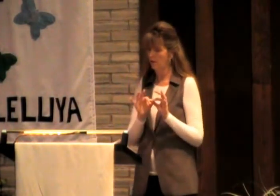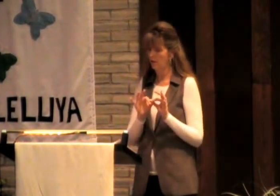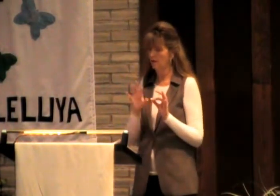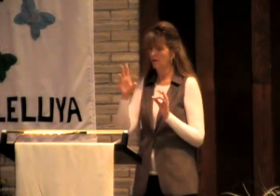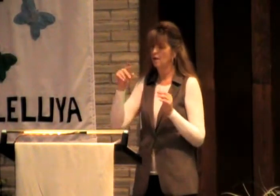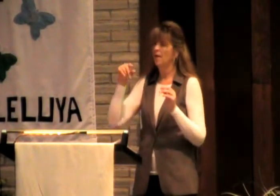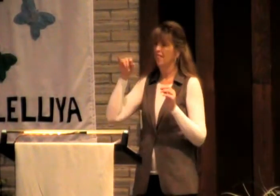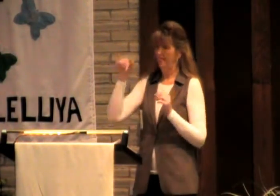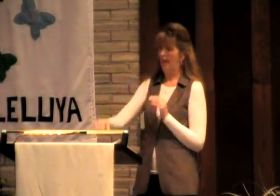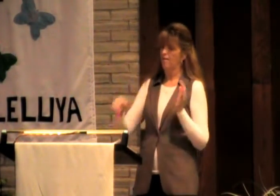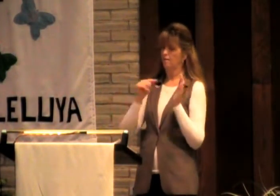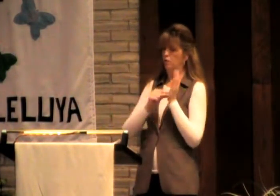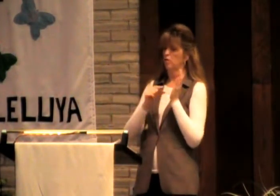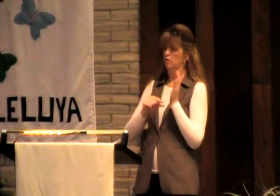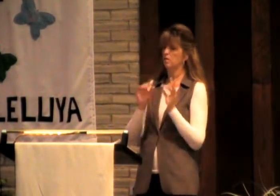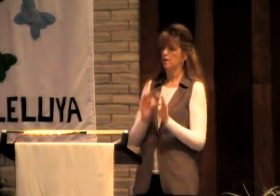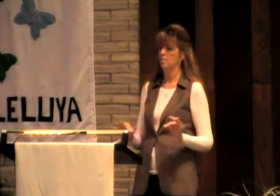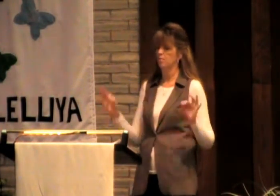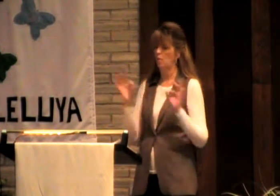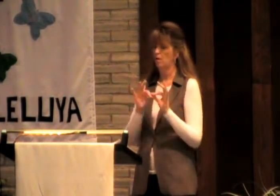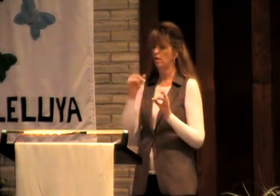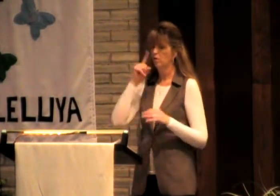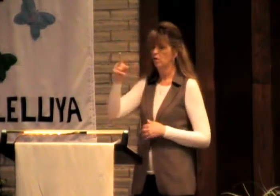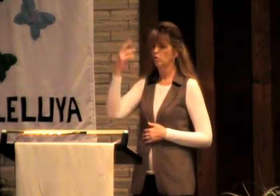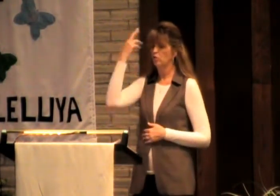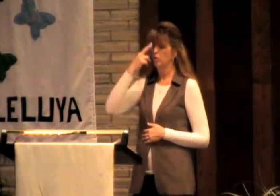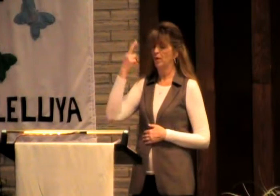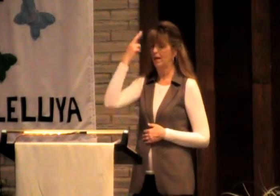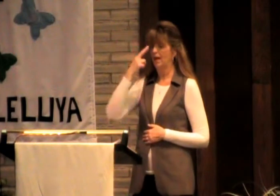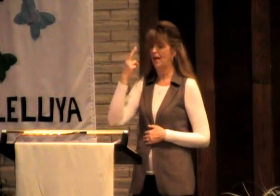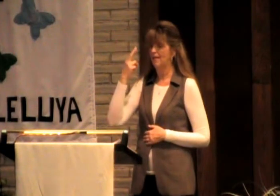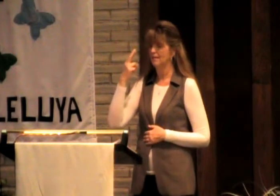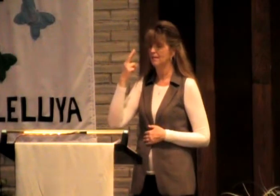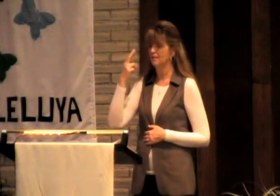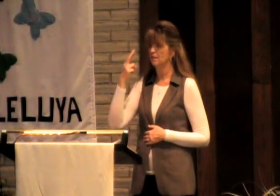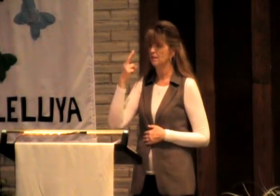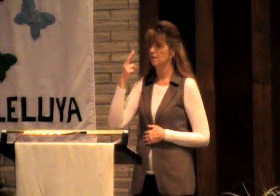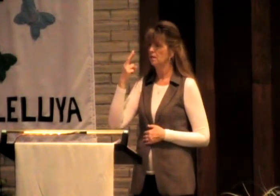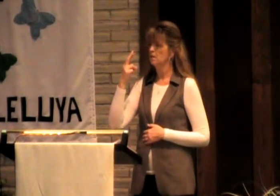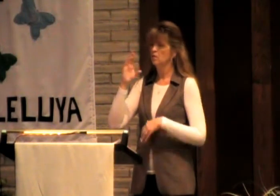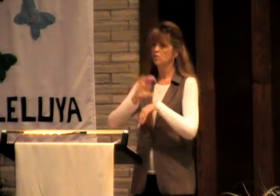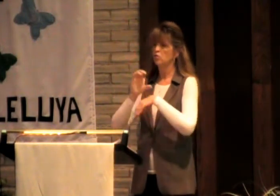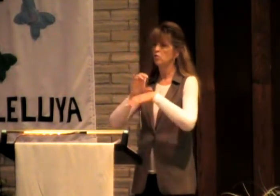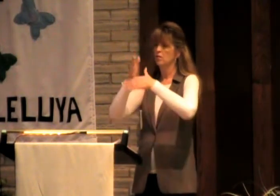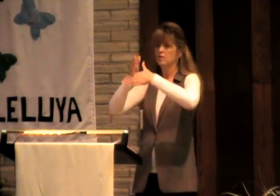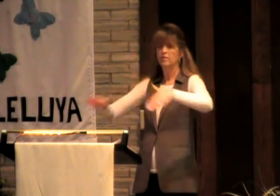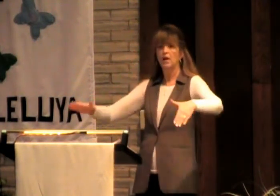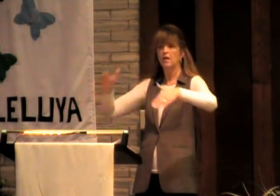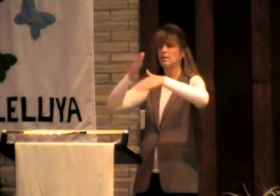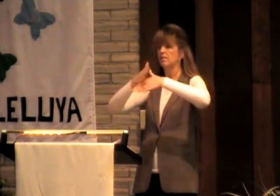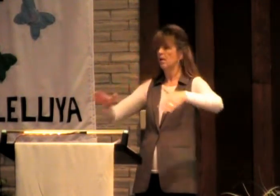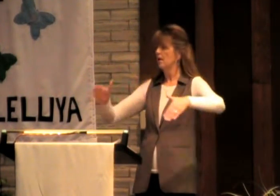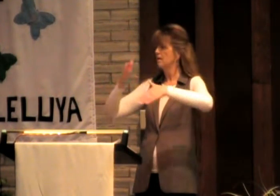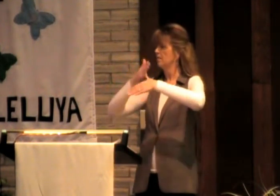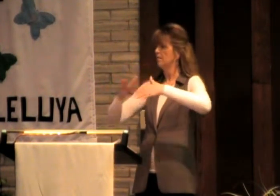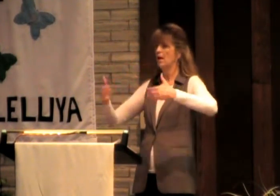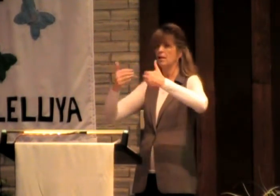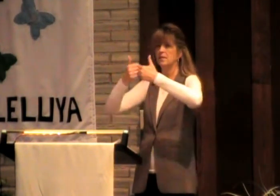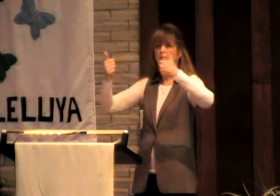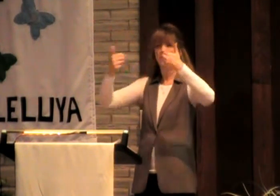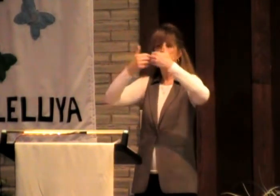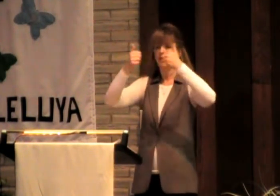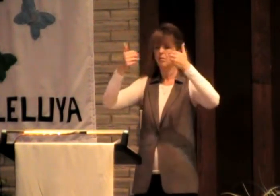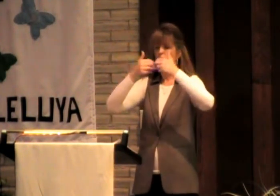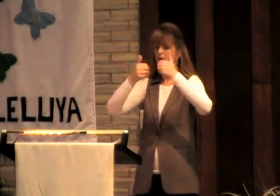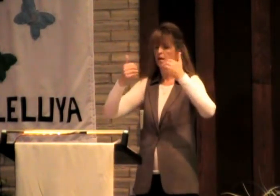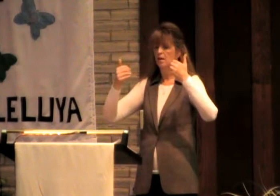is God's power and wisdom. So that verse is important for you to recognize or realize that when a church